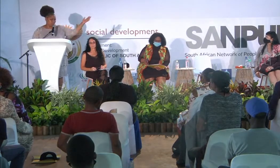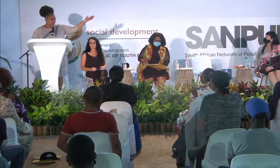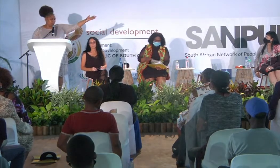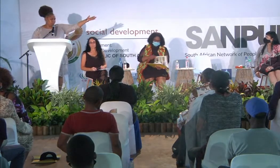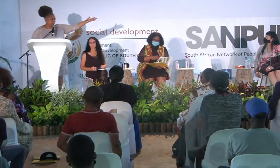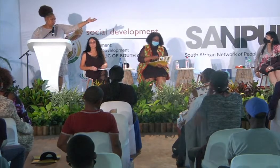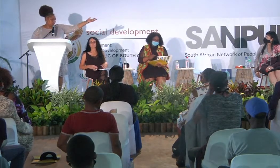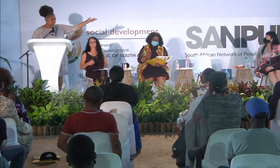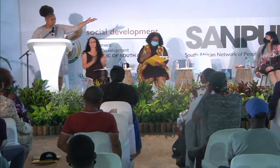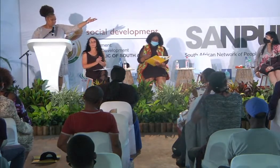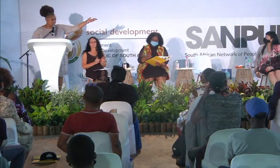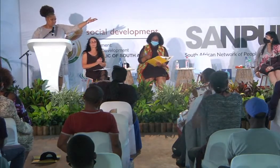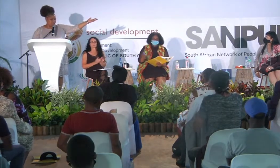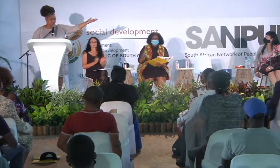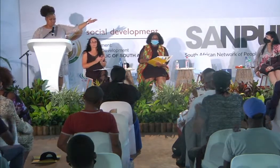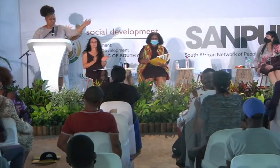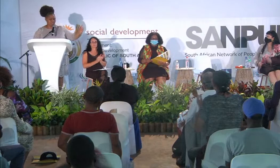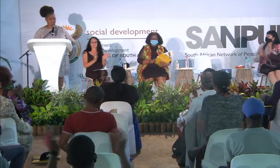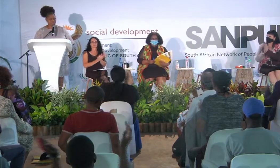one of those.